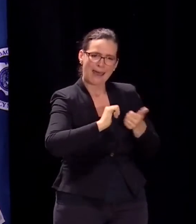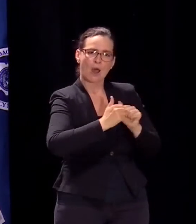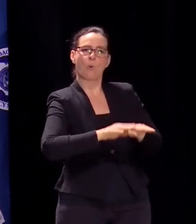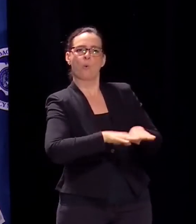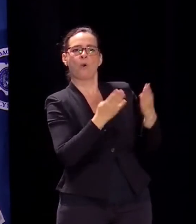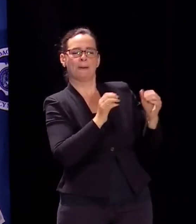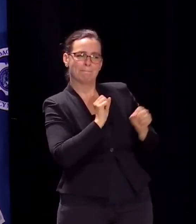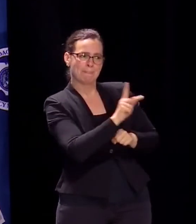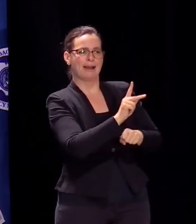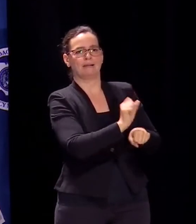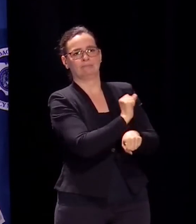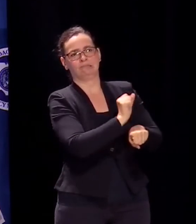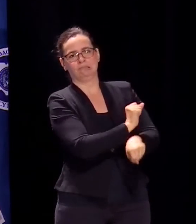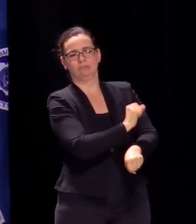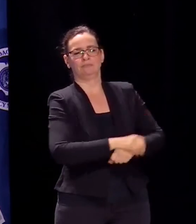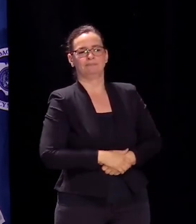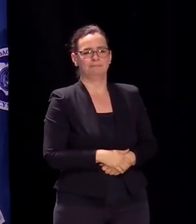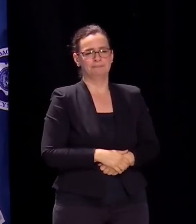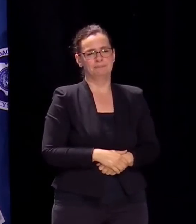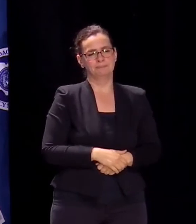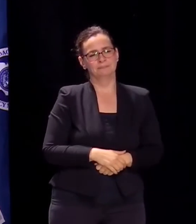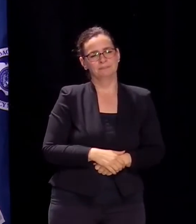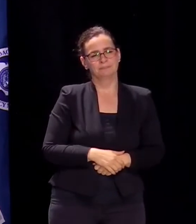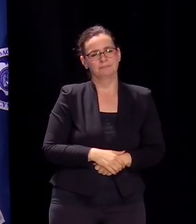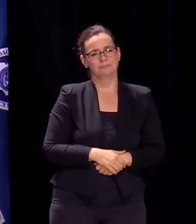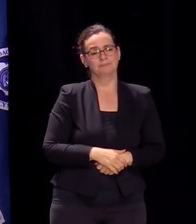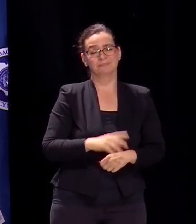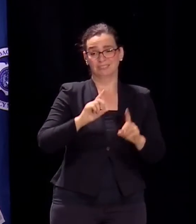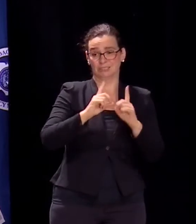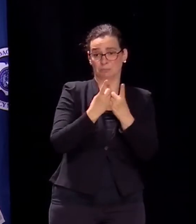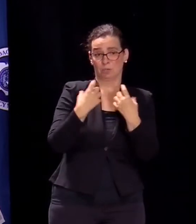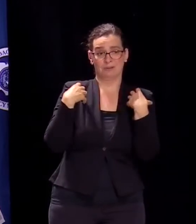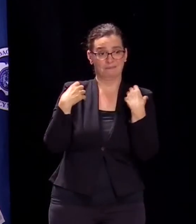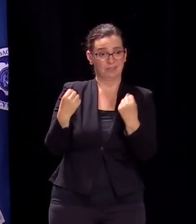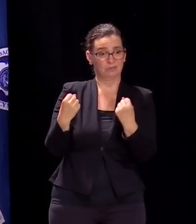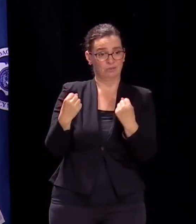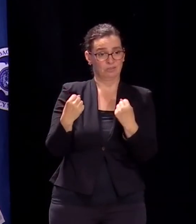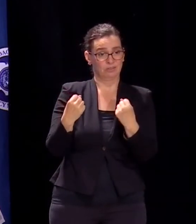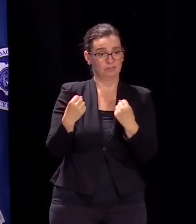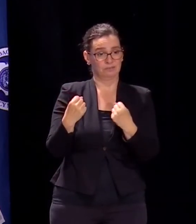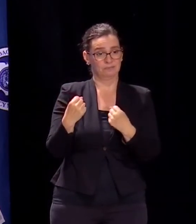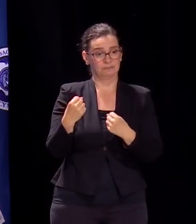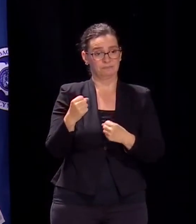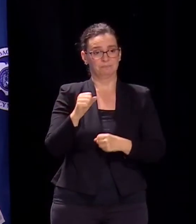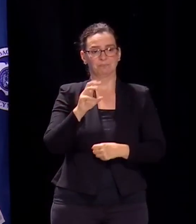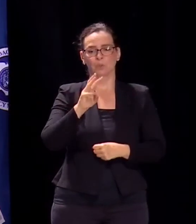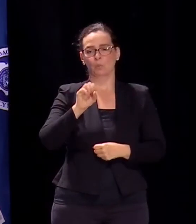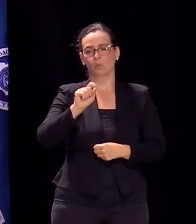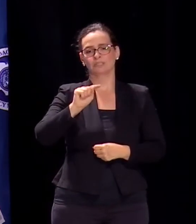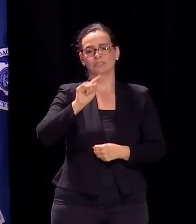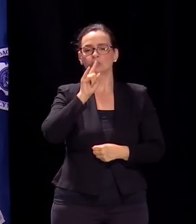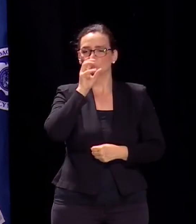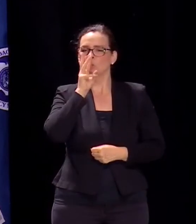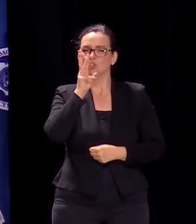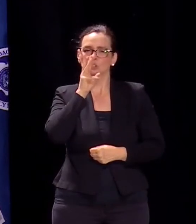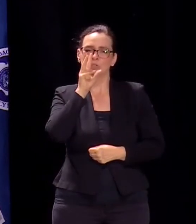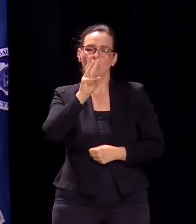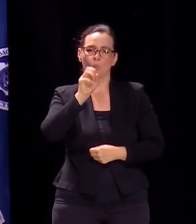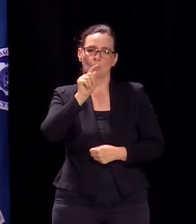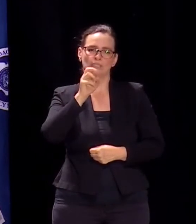were briefed by DOH on the Westchester small cluster that happened. Again, graduation